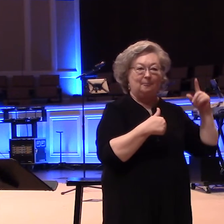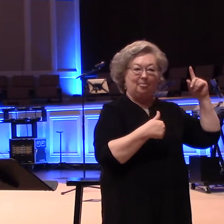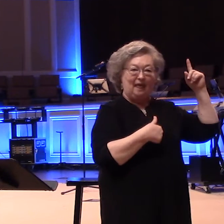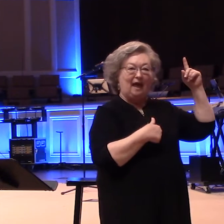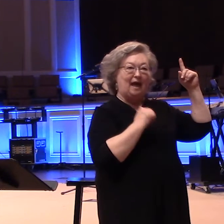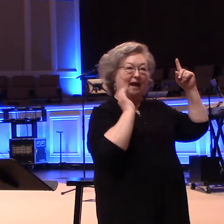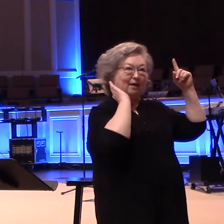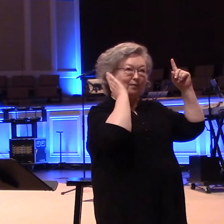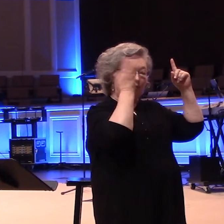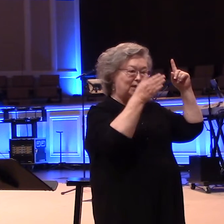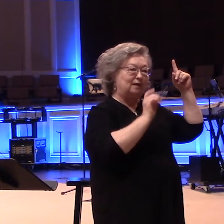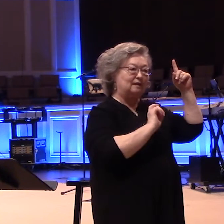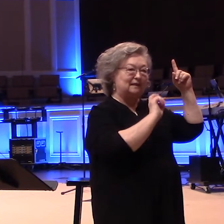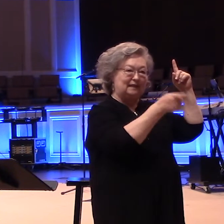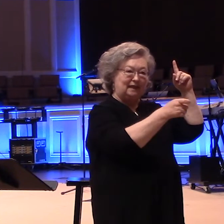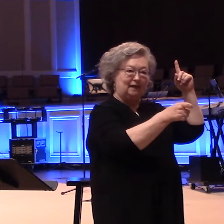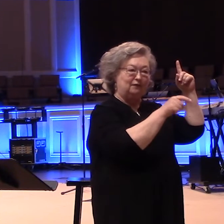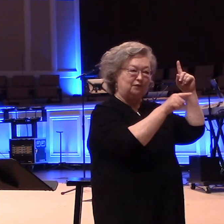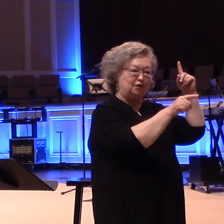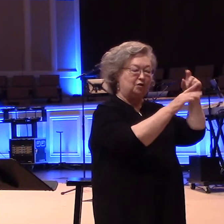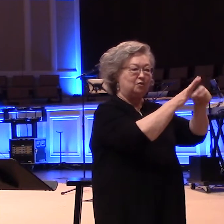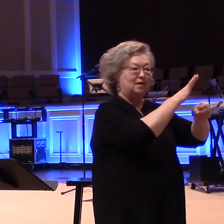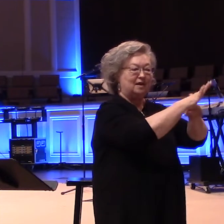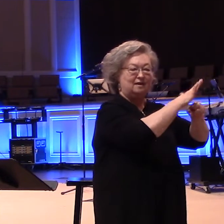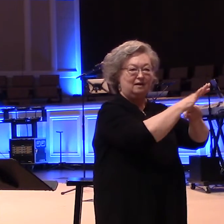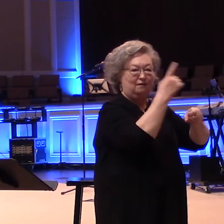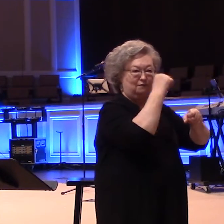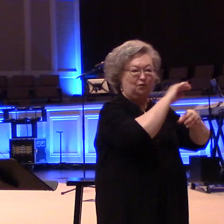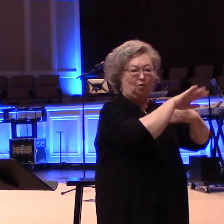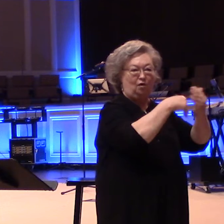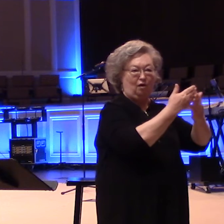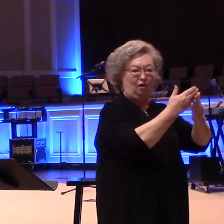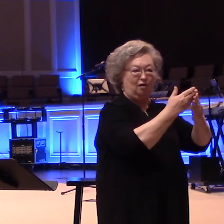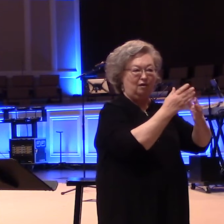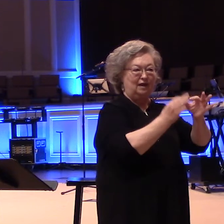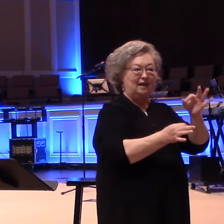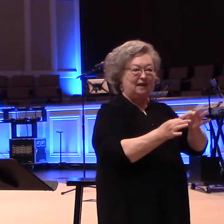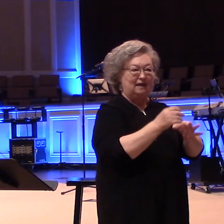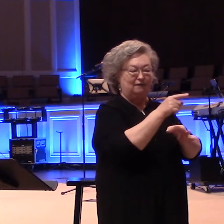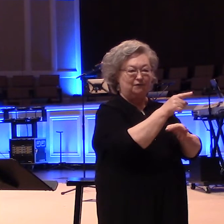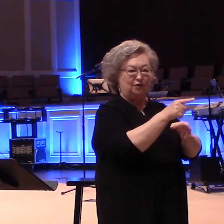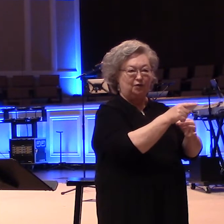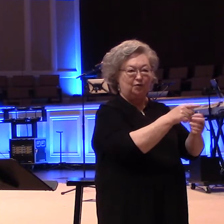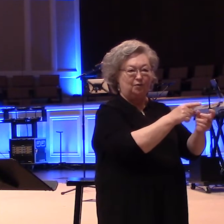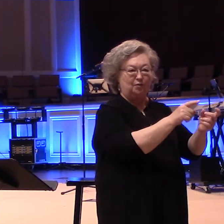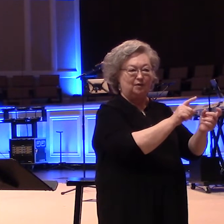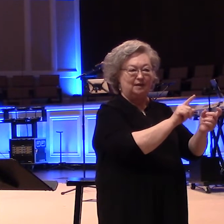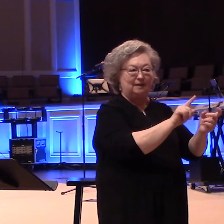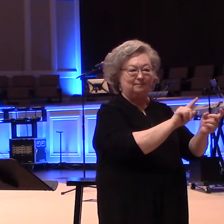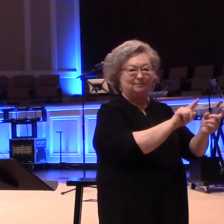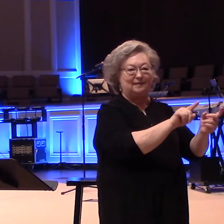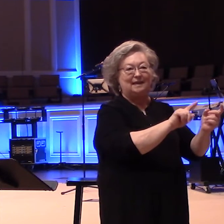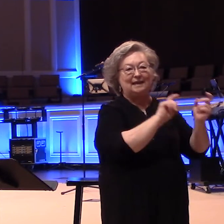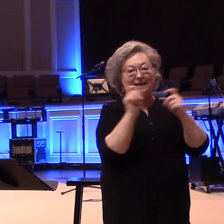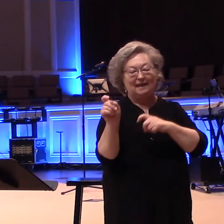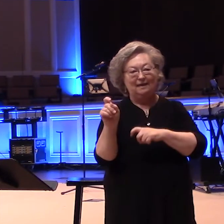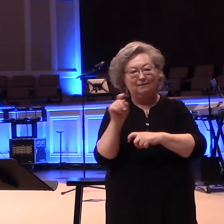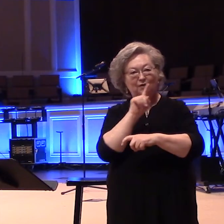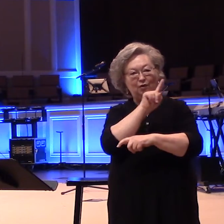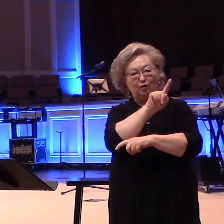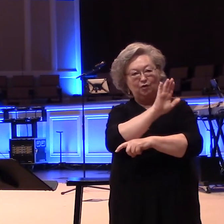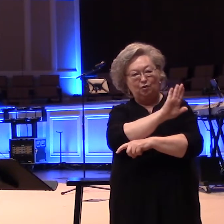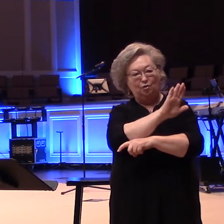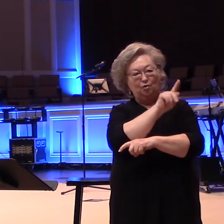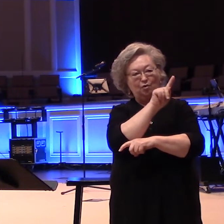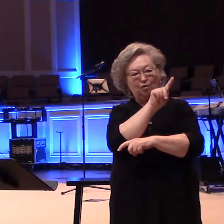And so we give so that the storehouse is full. And the practical principle here is it's not equal giving, it's equal sacrifice. When